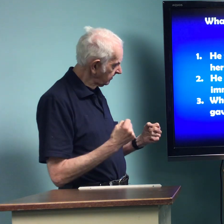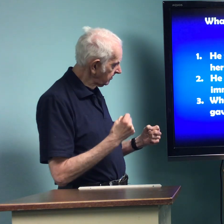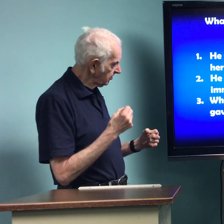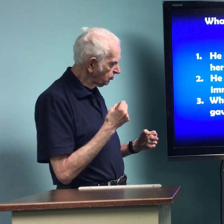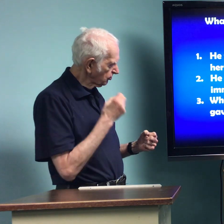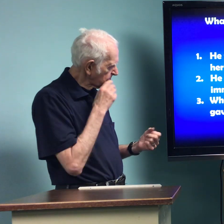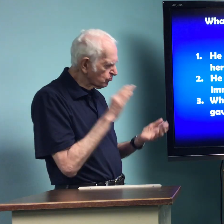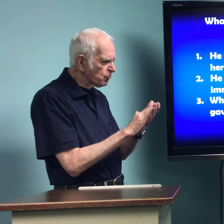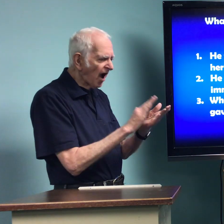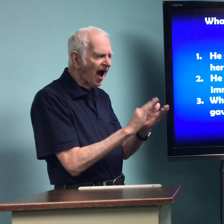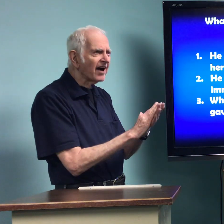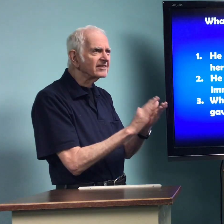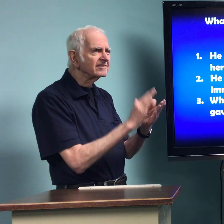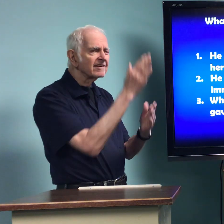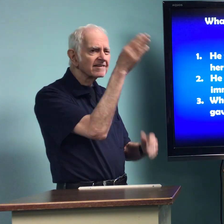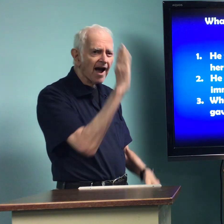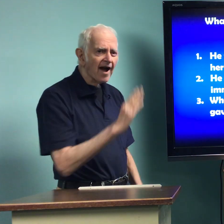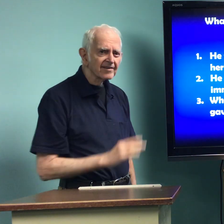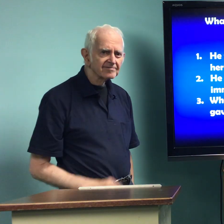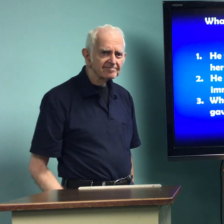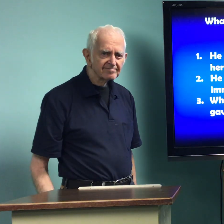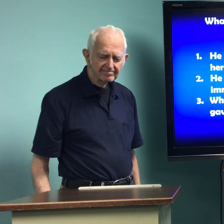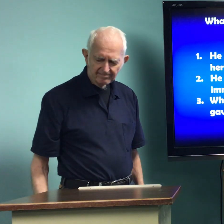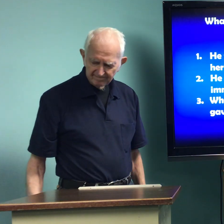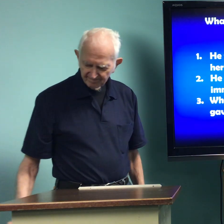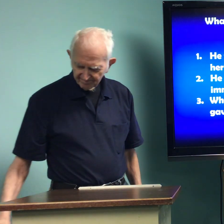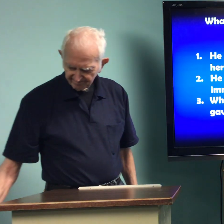When the woman saw she was healed, she praised God.